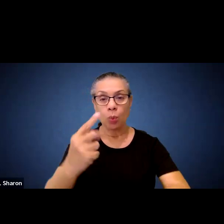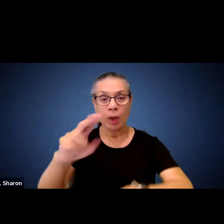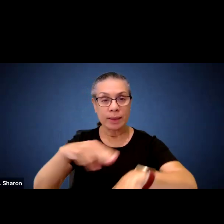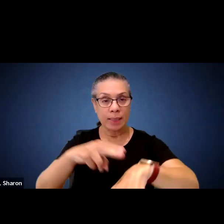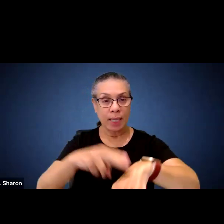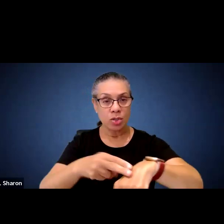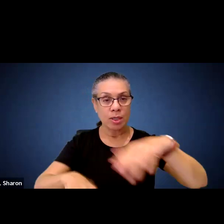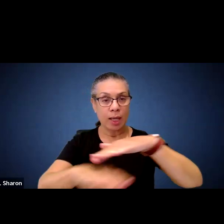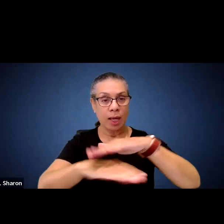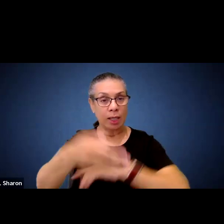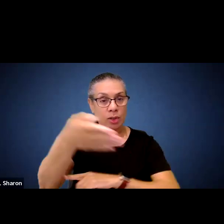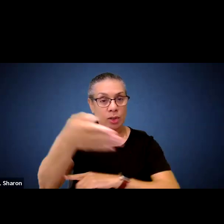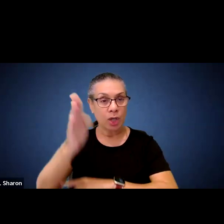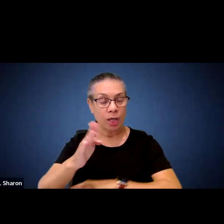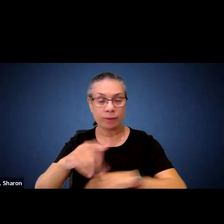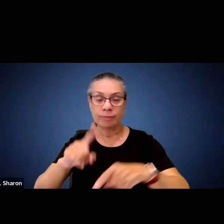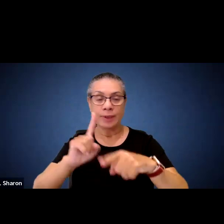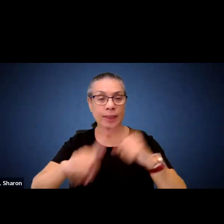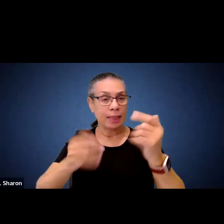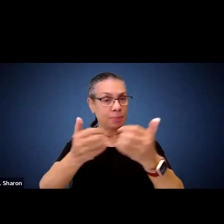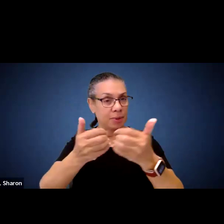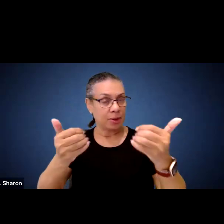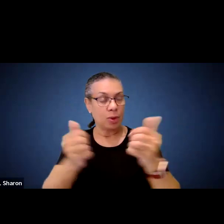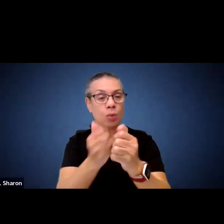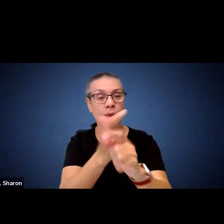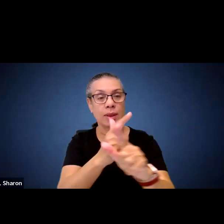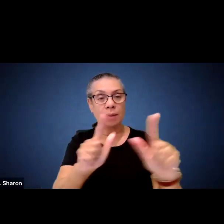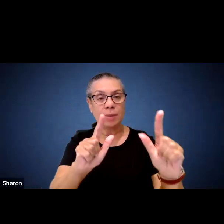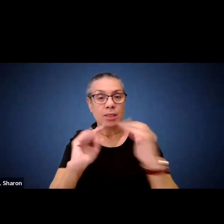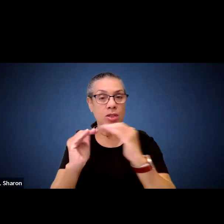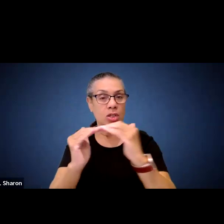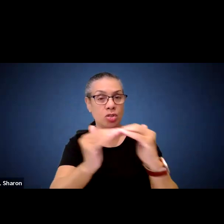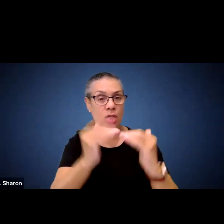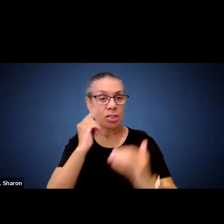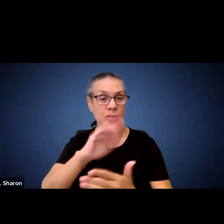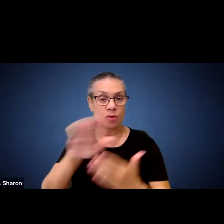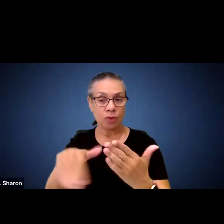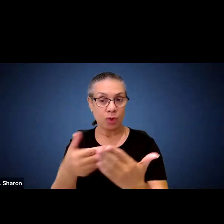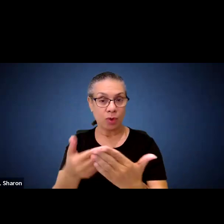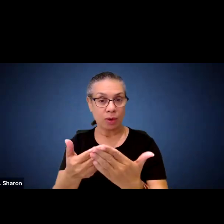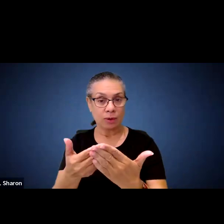nation, under God, indivisible, with liberty and justice for all.